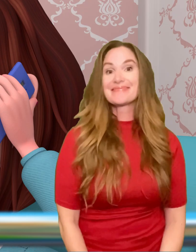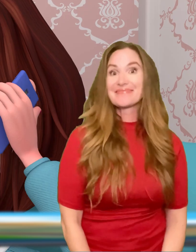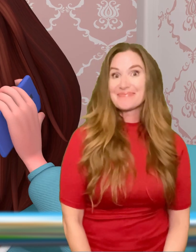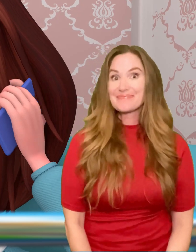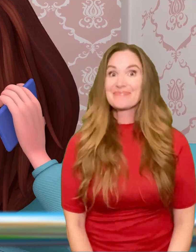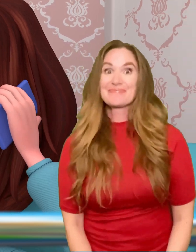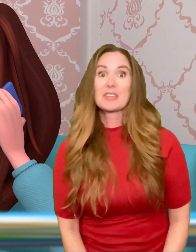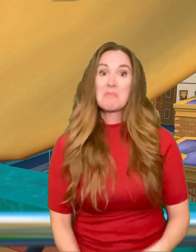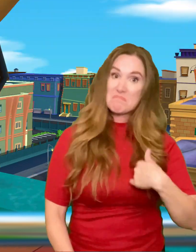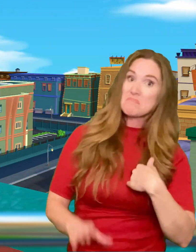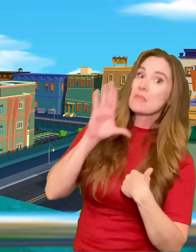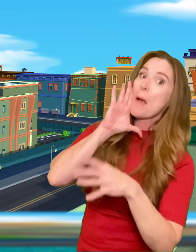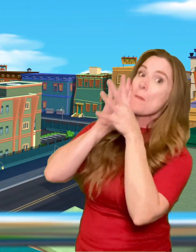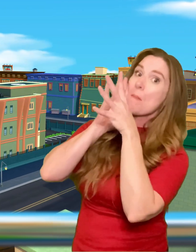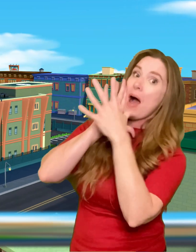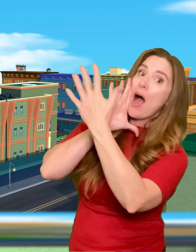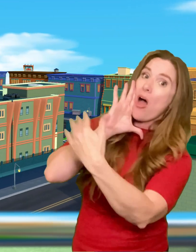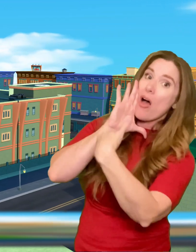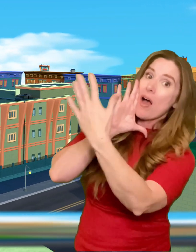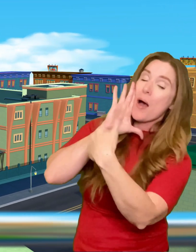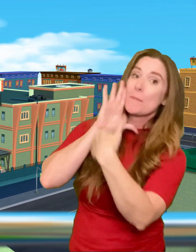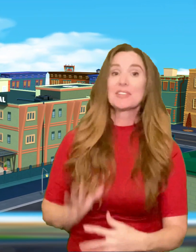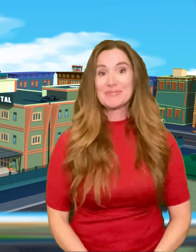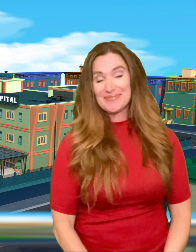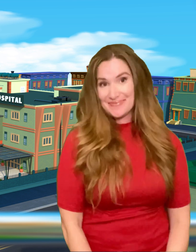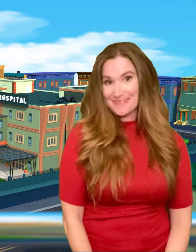mother and so I called his